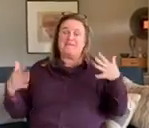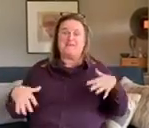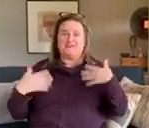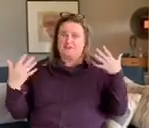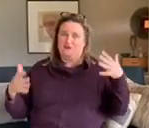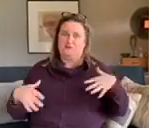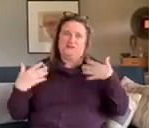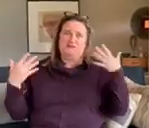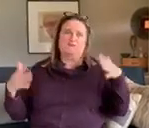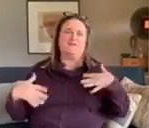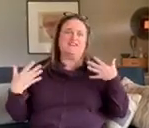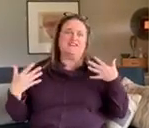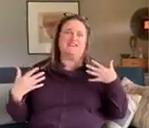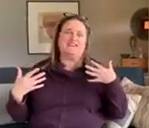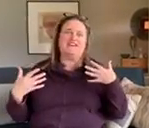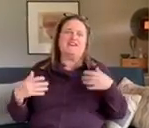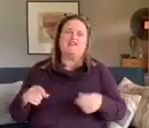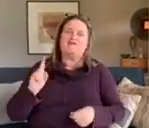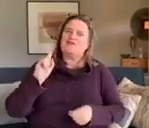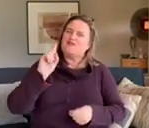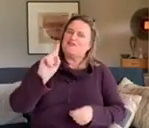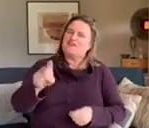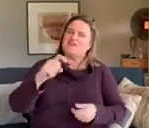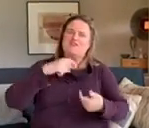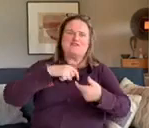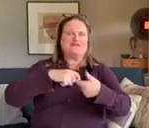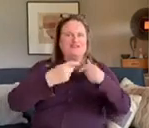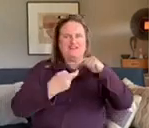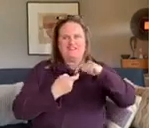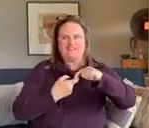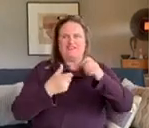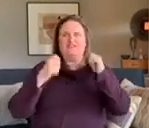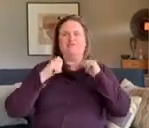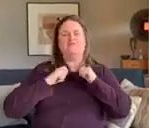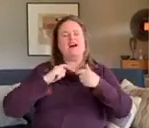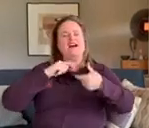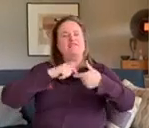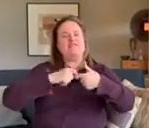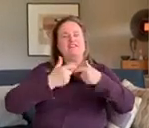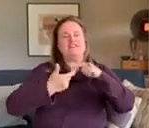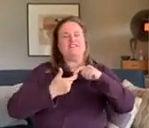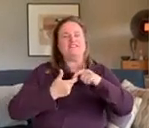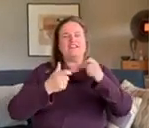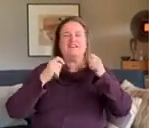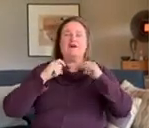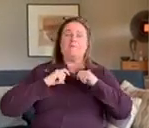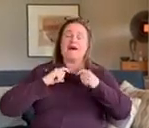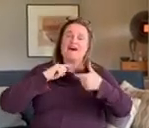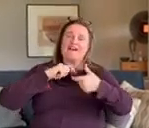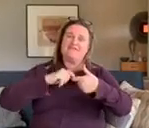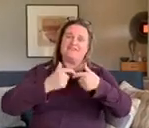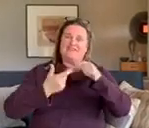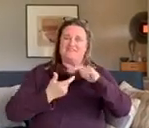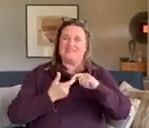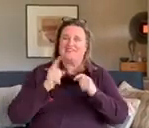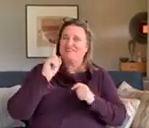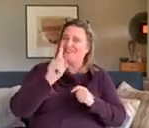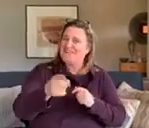happier we'll be. For your friends are my friends, and my friends are